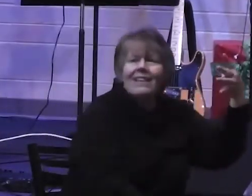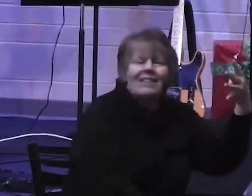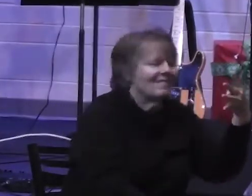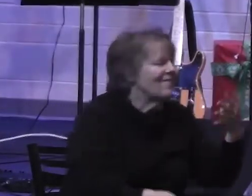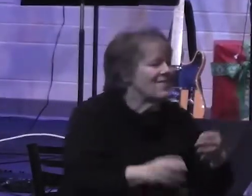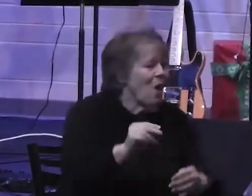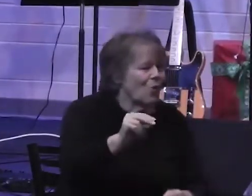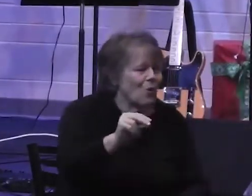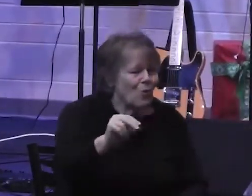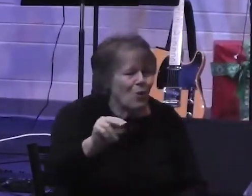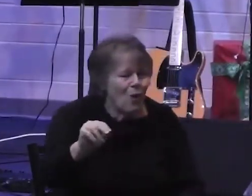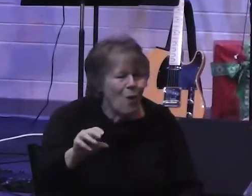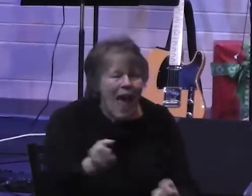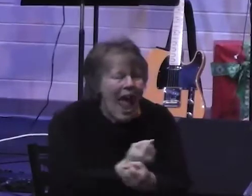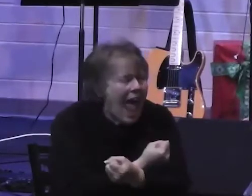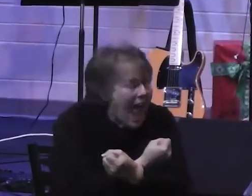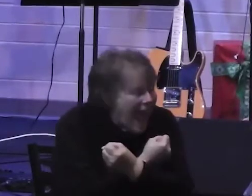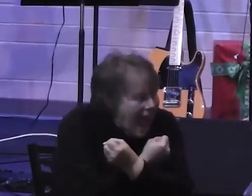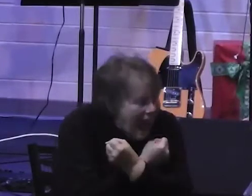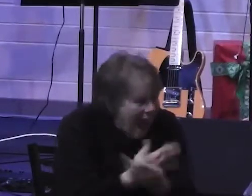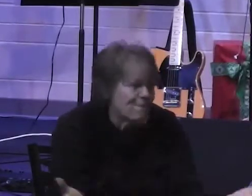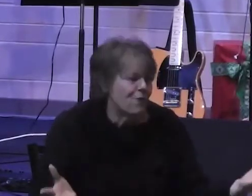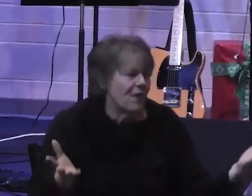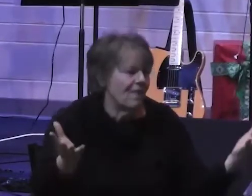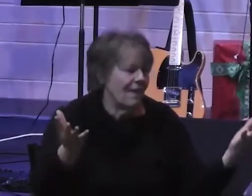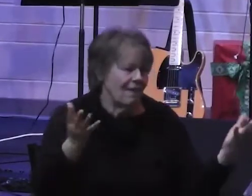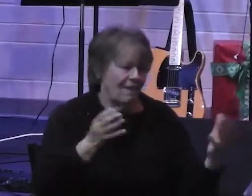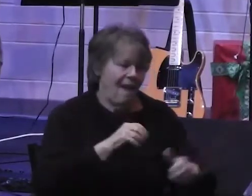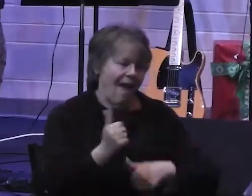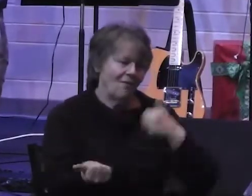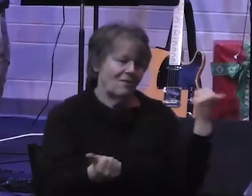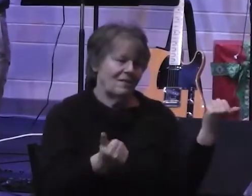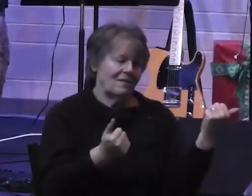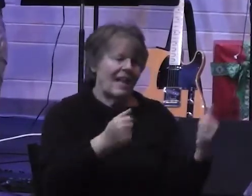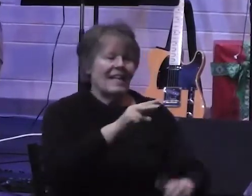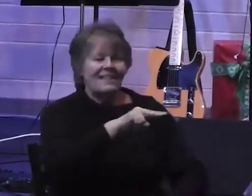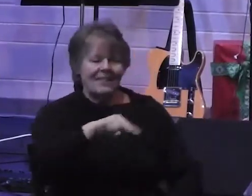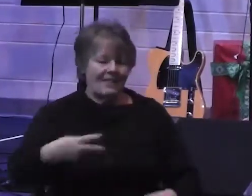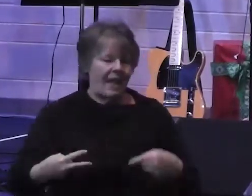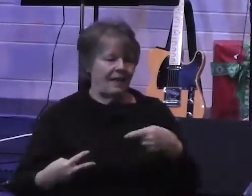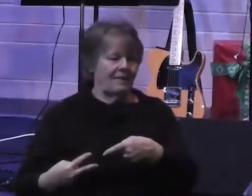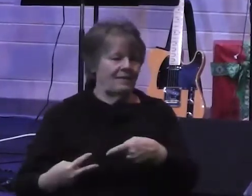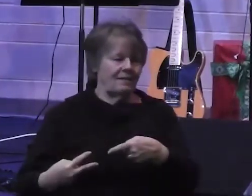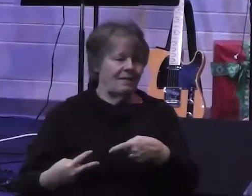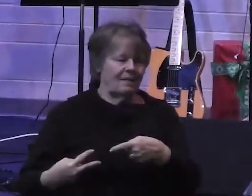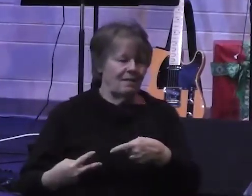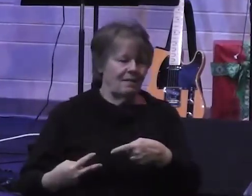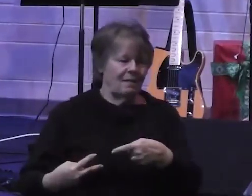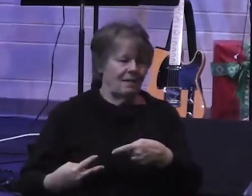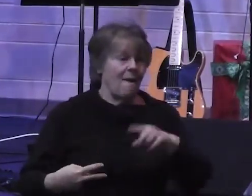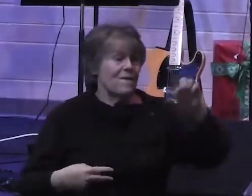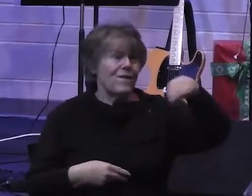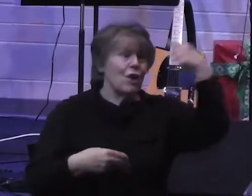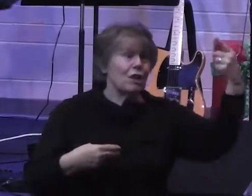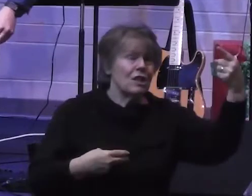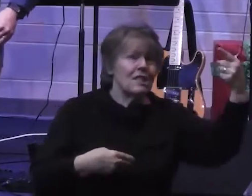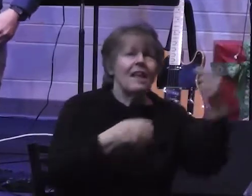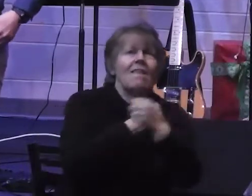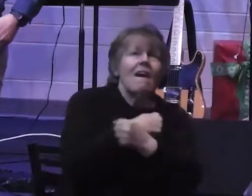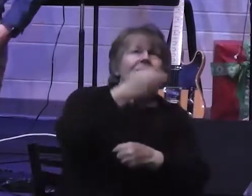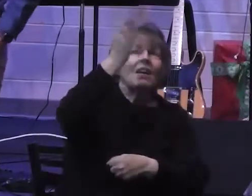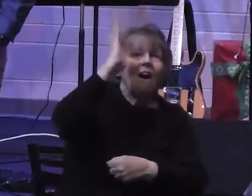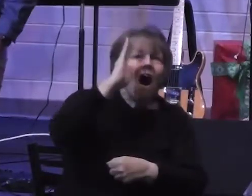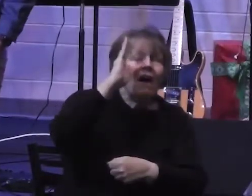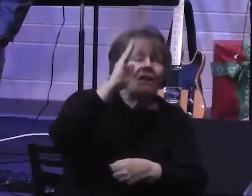Everything else comes second to loving God, loving people as